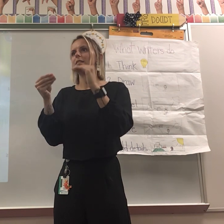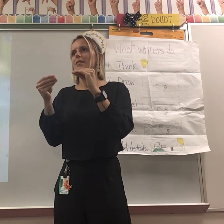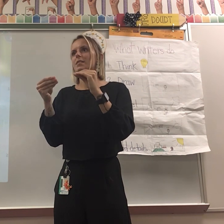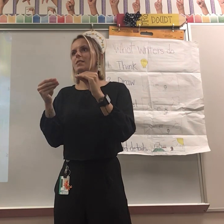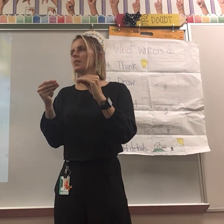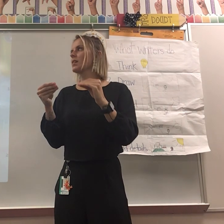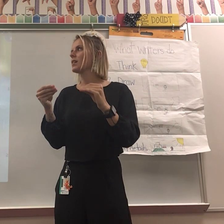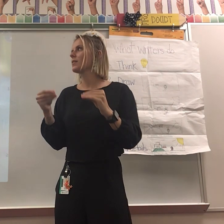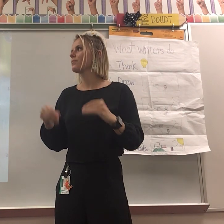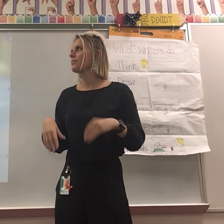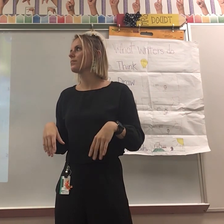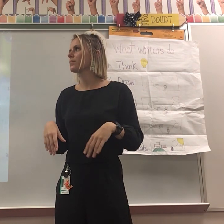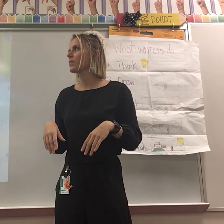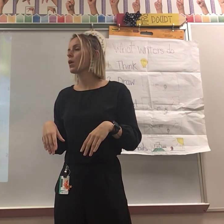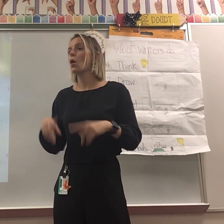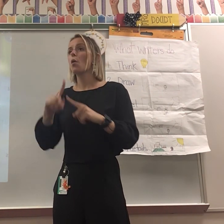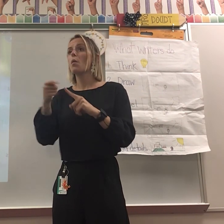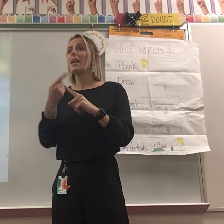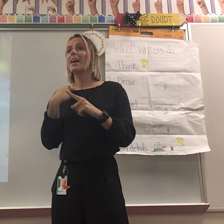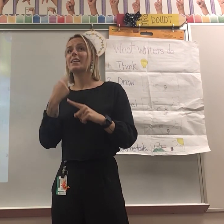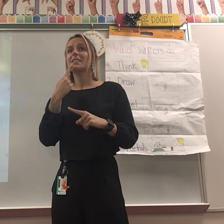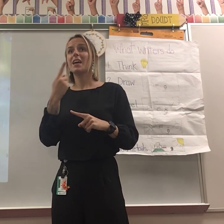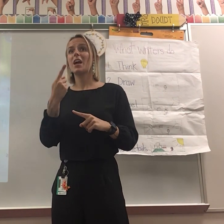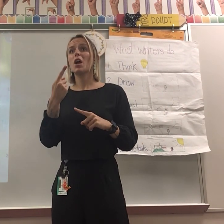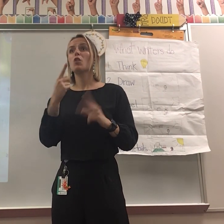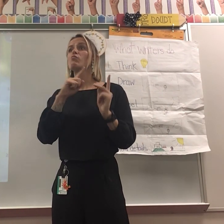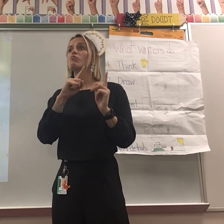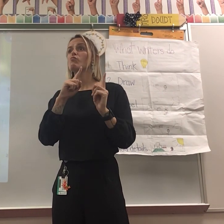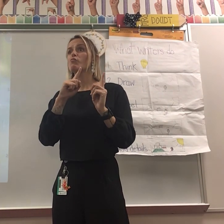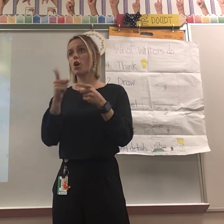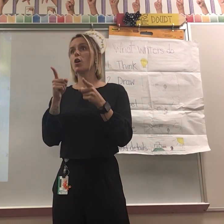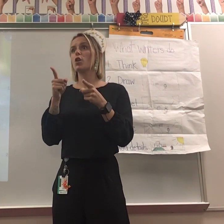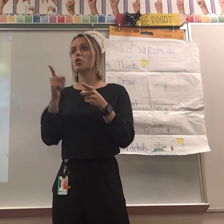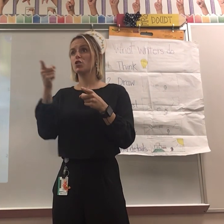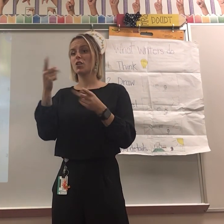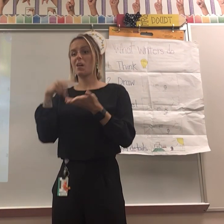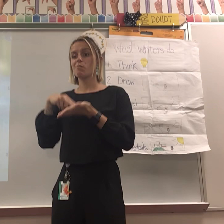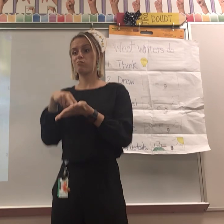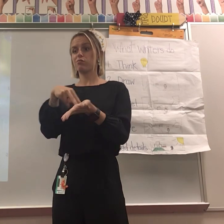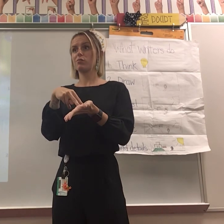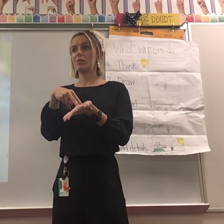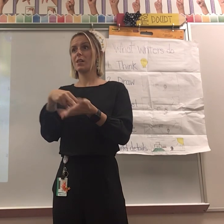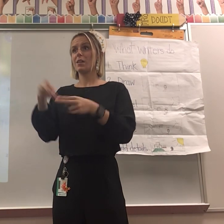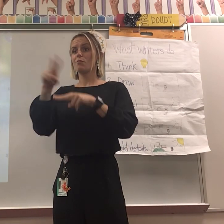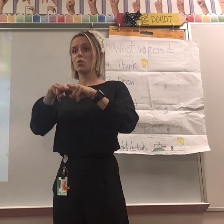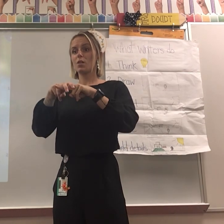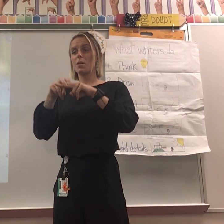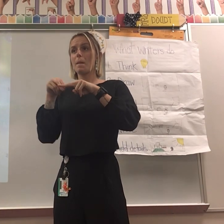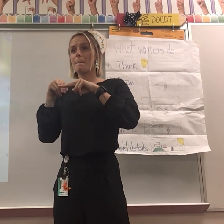gonna do. When I say go, you're going to stand up and push in your chair. Go. Stand quietly behind your